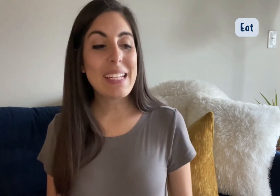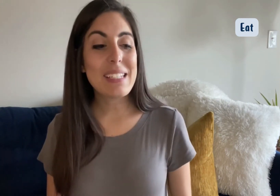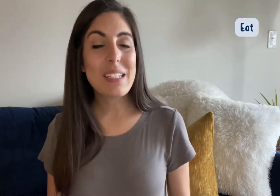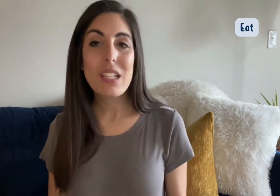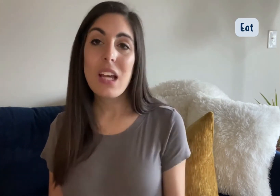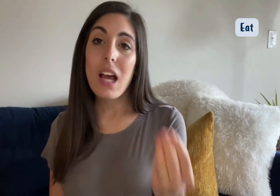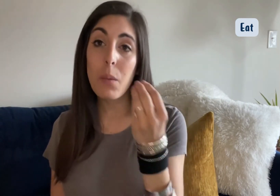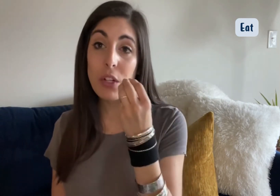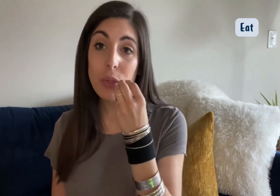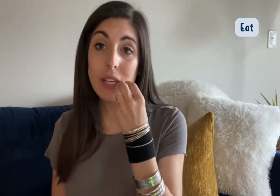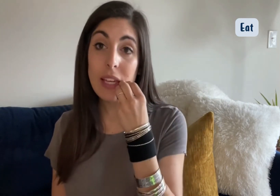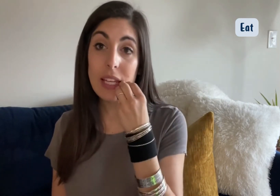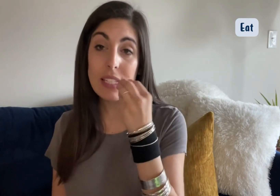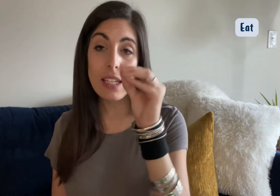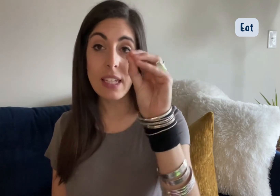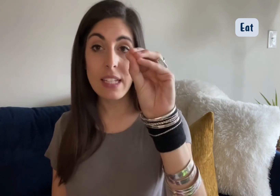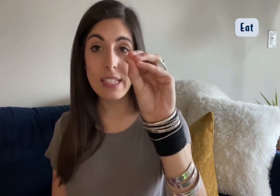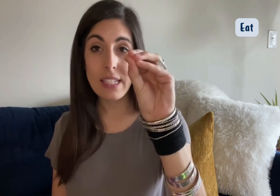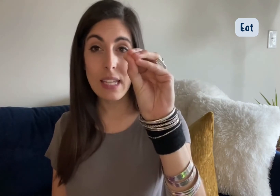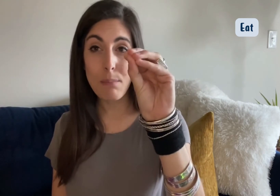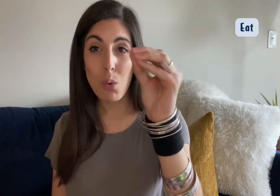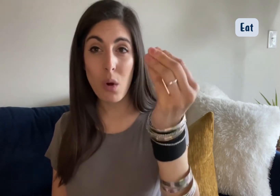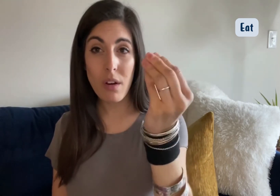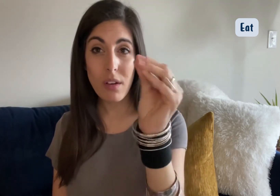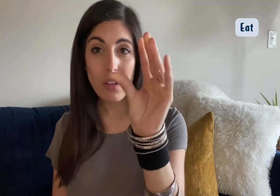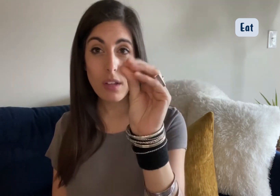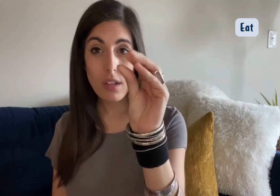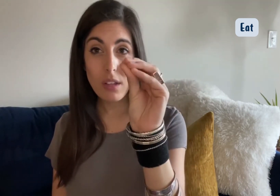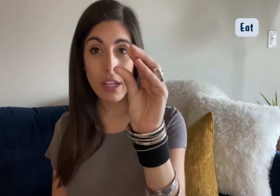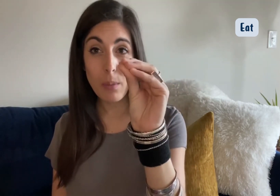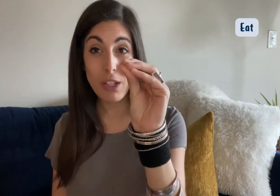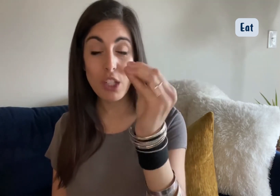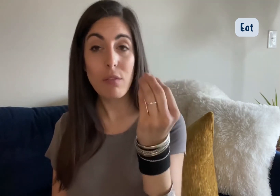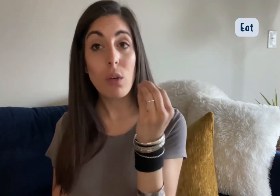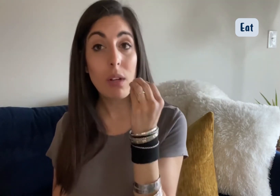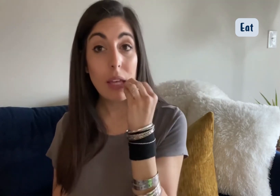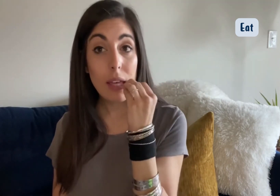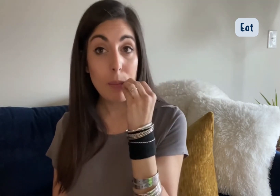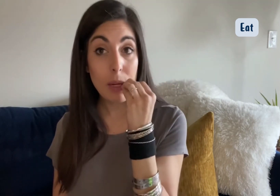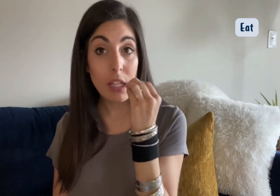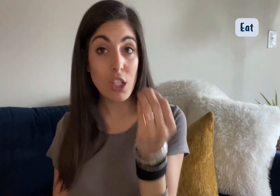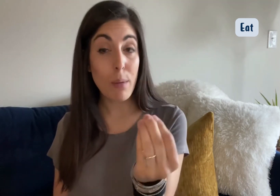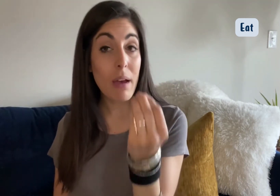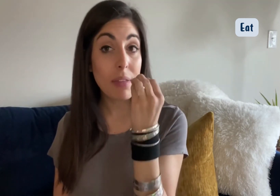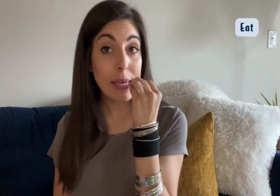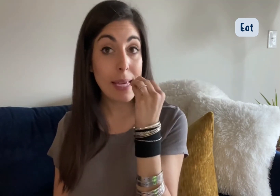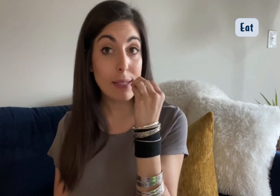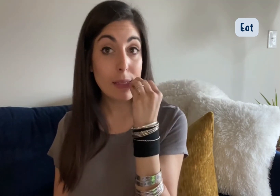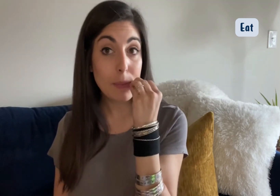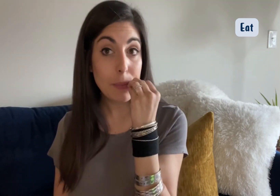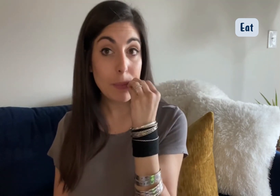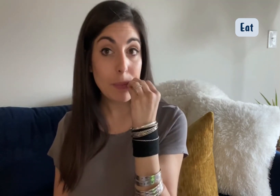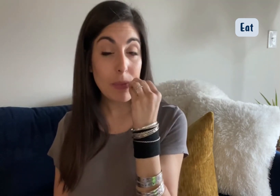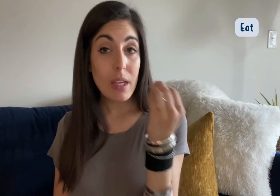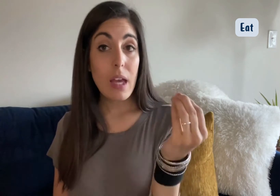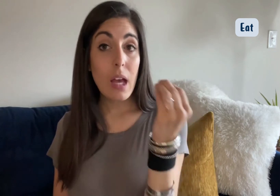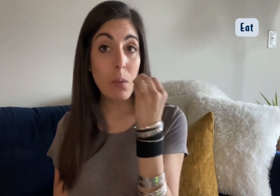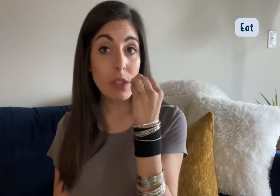Eat. I want to eat. Again, it's that same more, like you're pinching food and putting it to your mouth. Eat. I want to